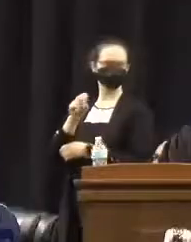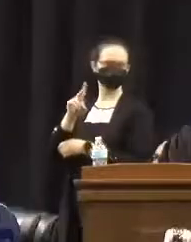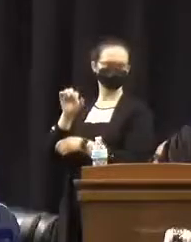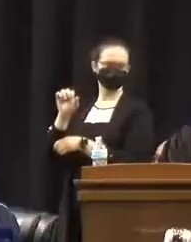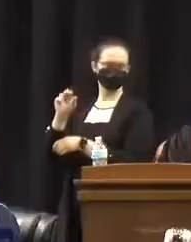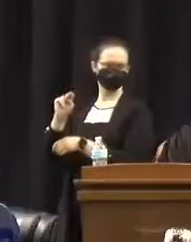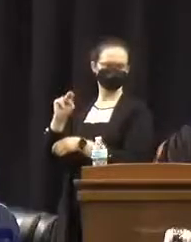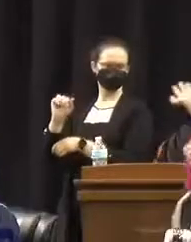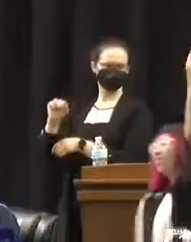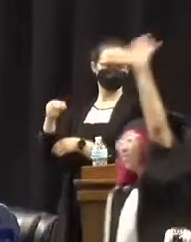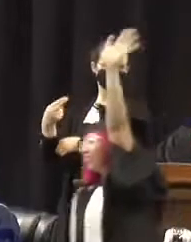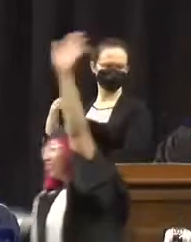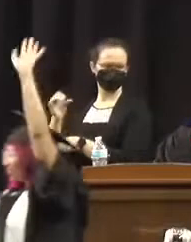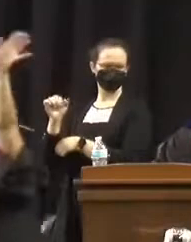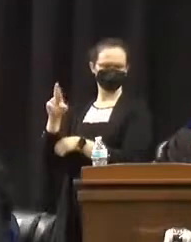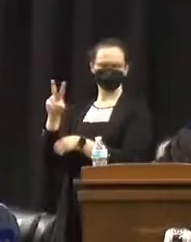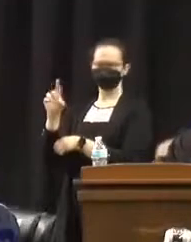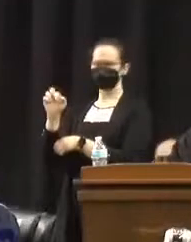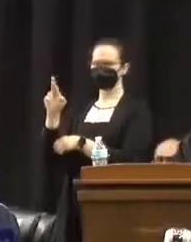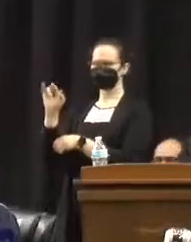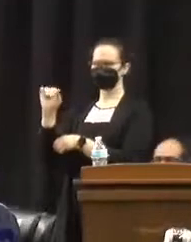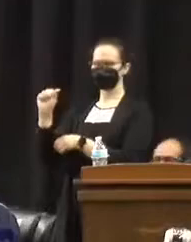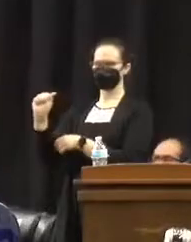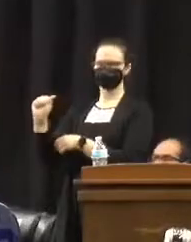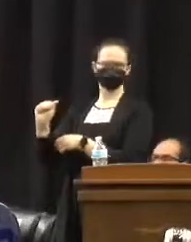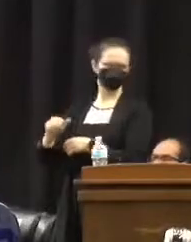Savannah Chavarria, Associate of Science.